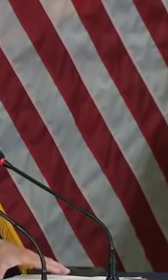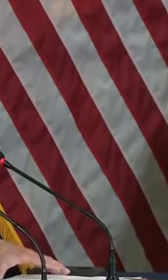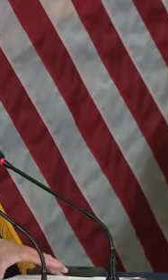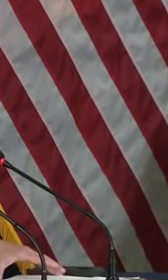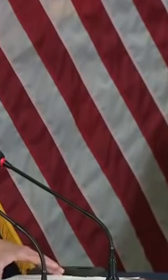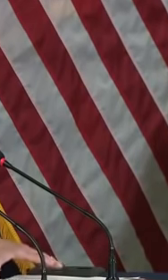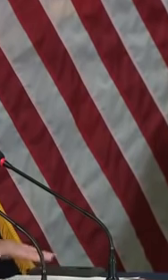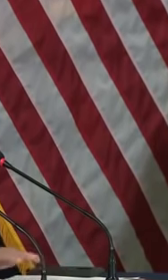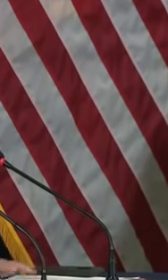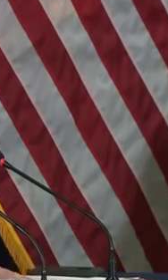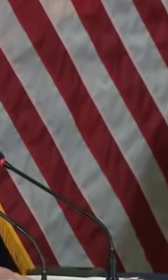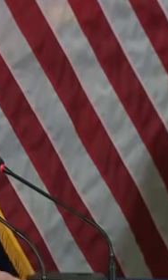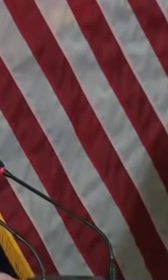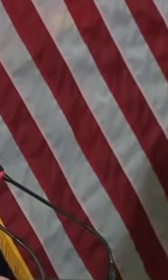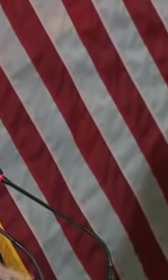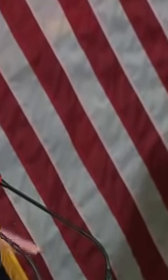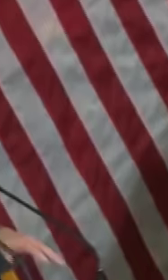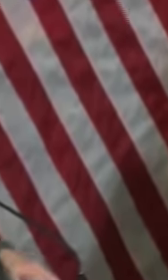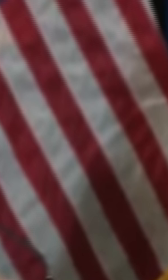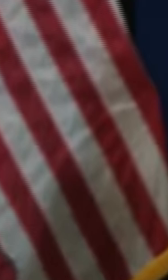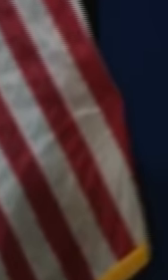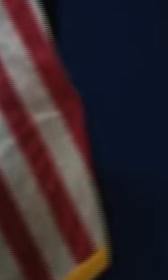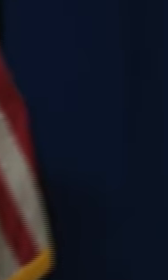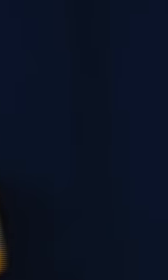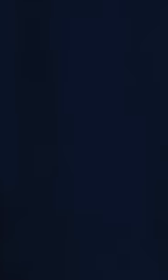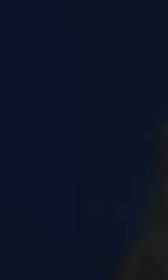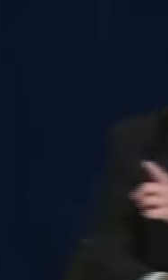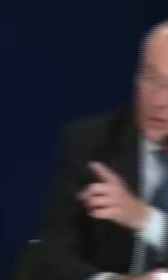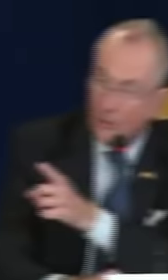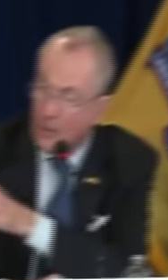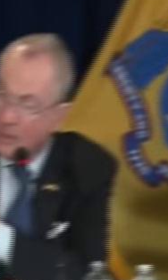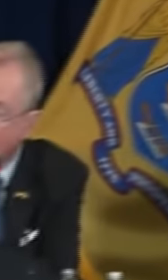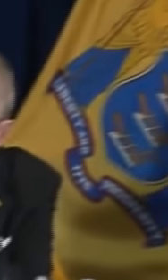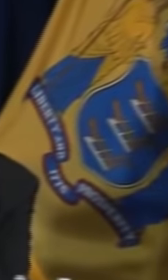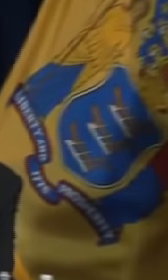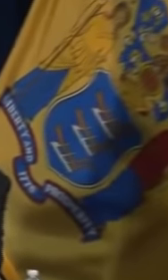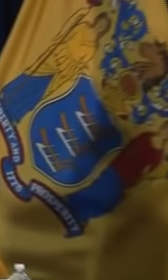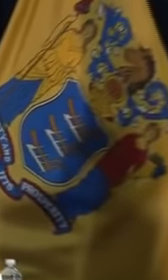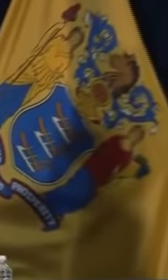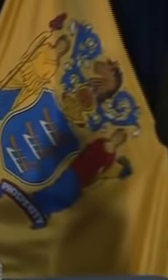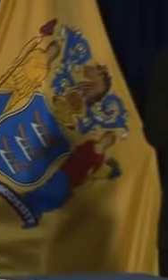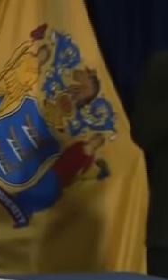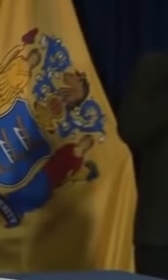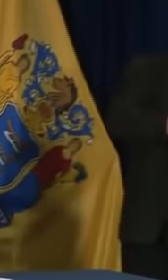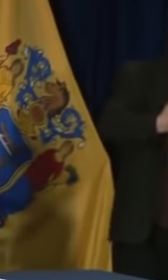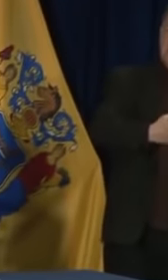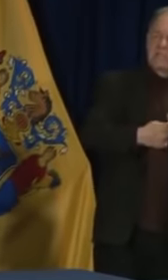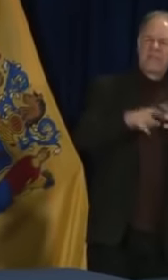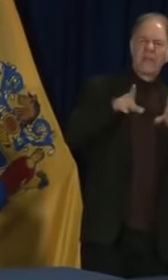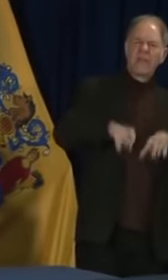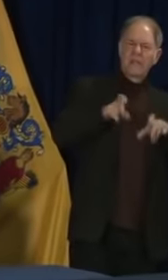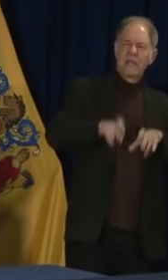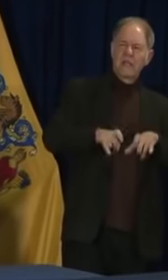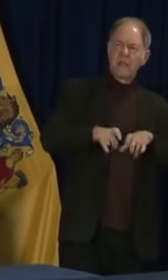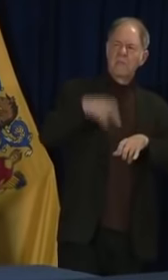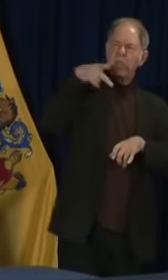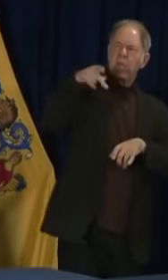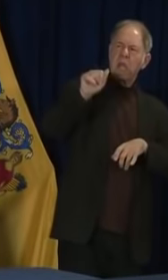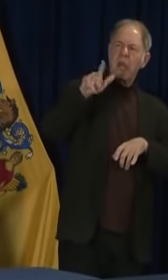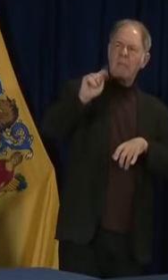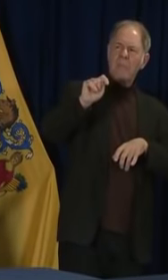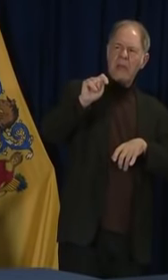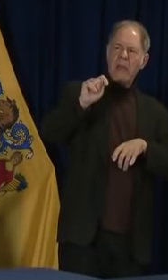Judy, thank you. And I think we'll hear a little bit more as well on the testing front. Not only did you touch upon it, but Pat will touch upon